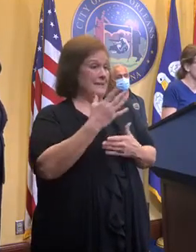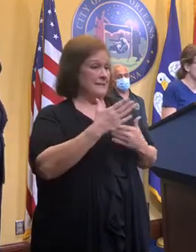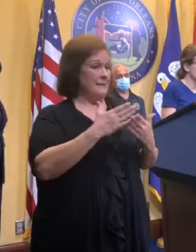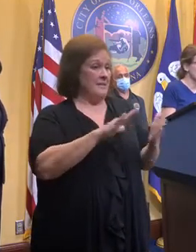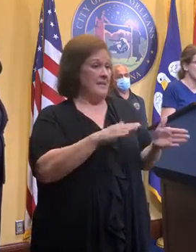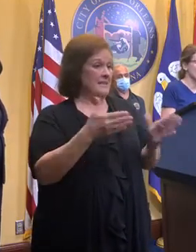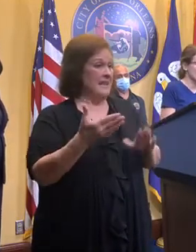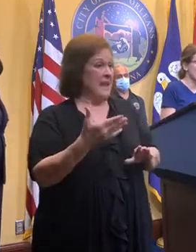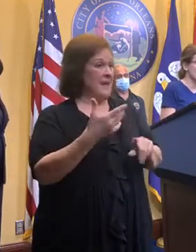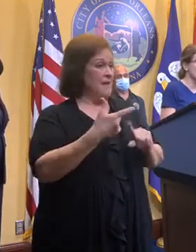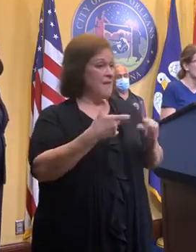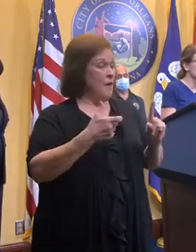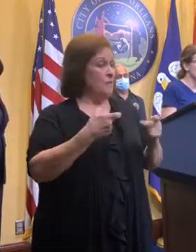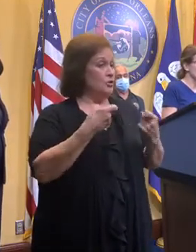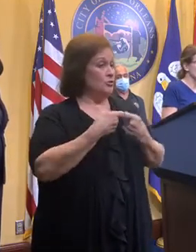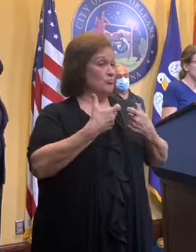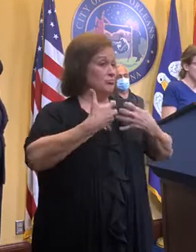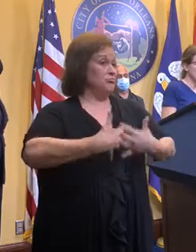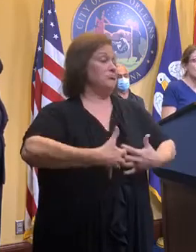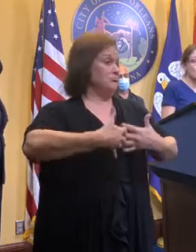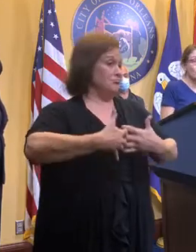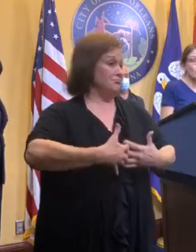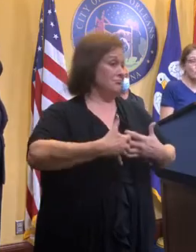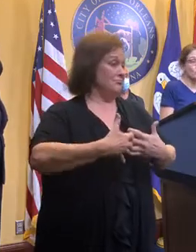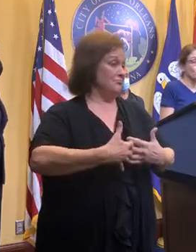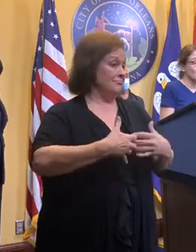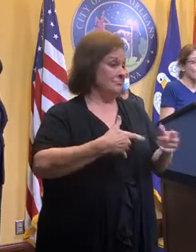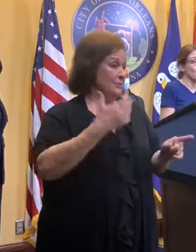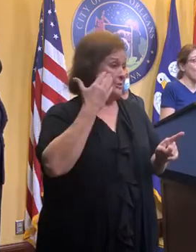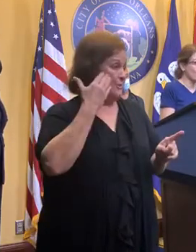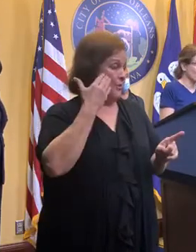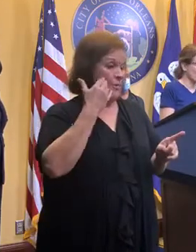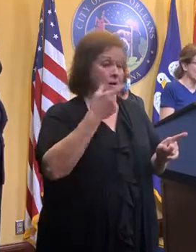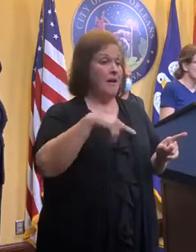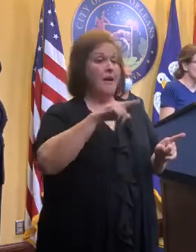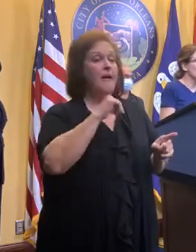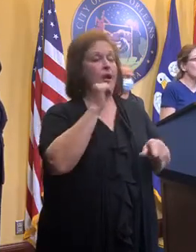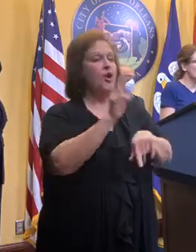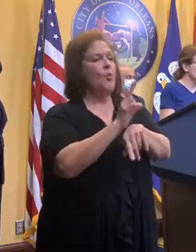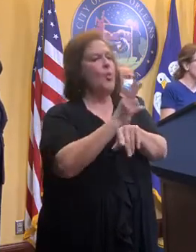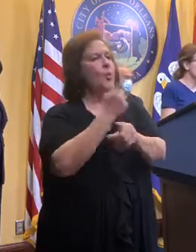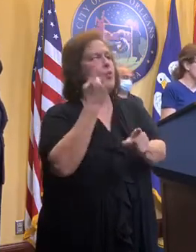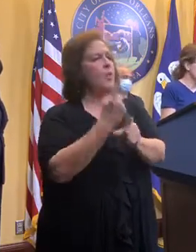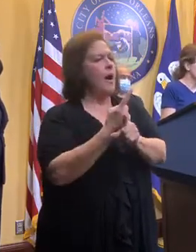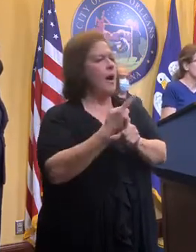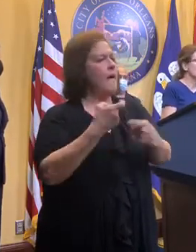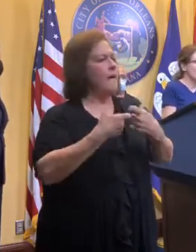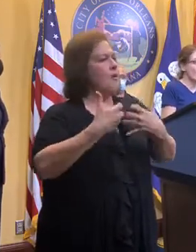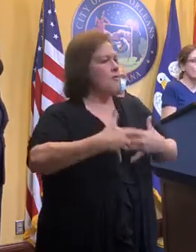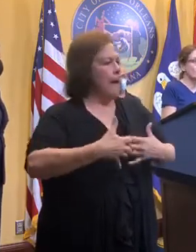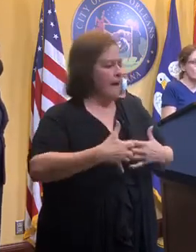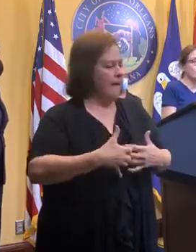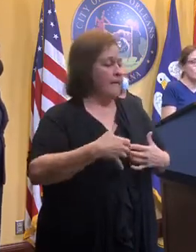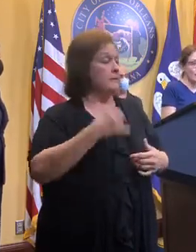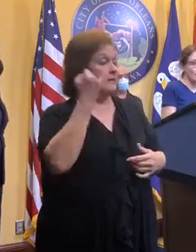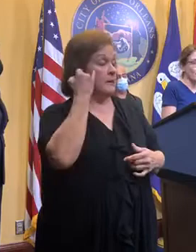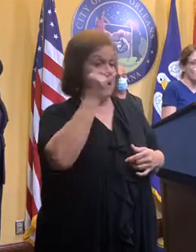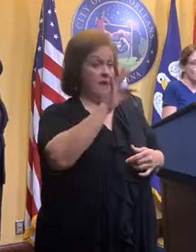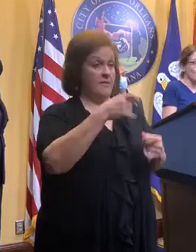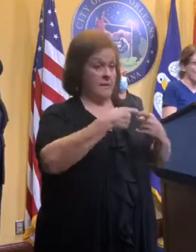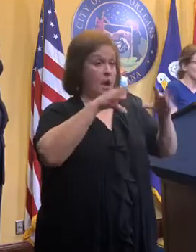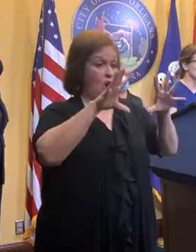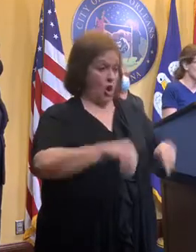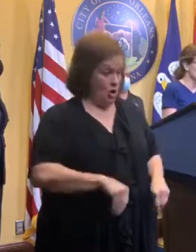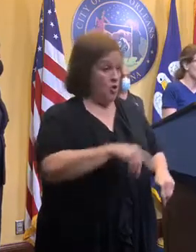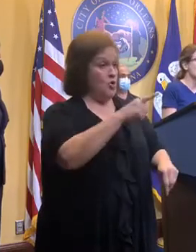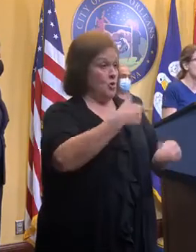that occurred came from generator issues and generators used improperly. So if in the event the power does go out and